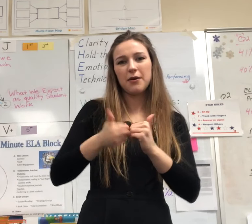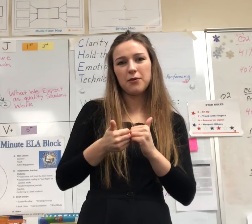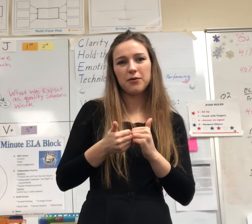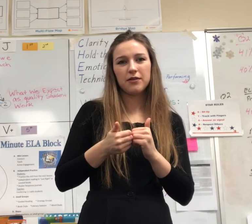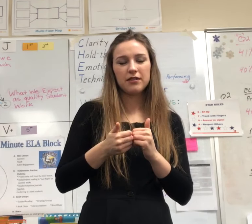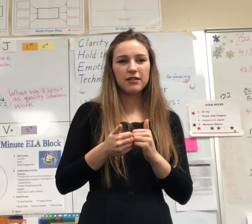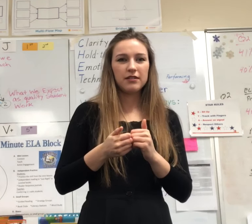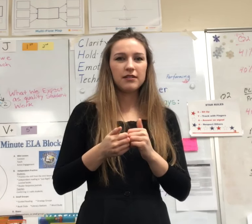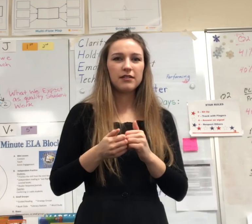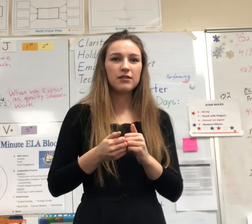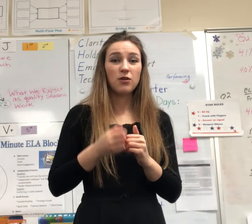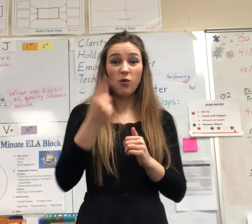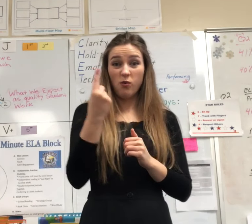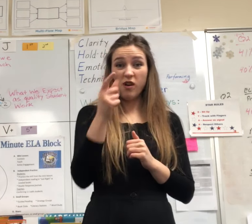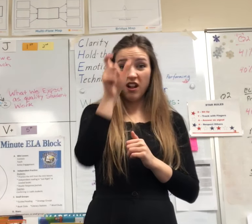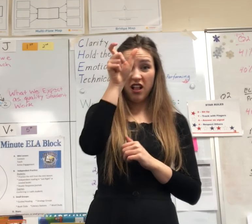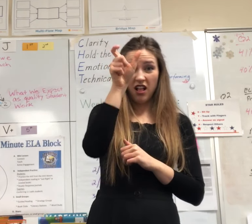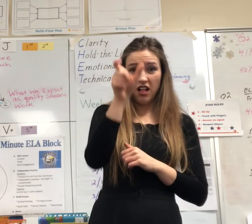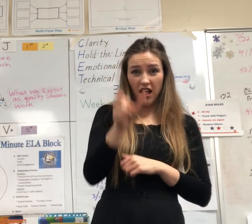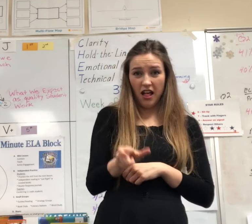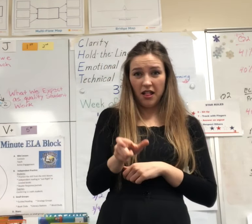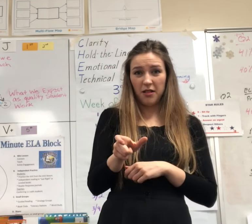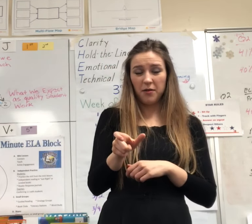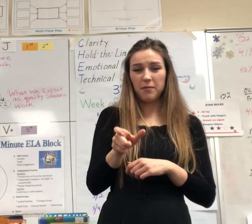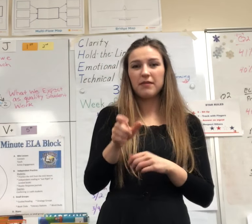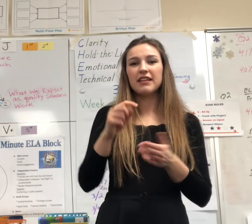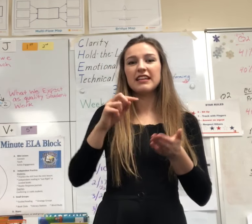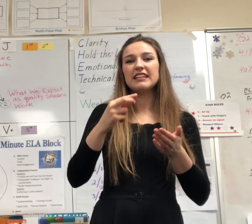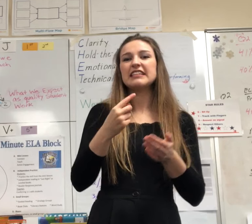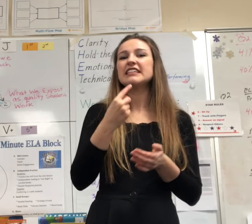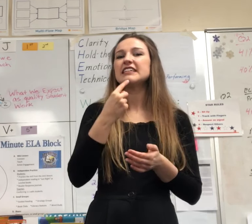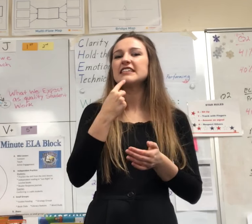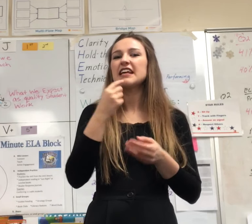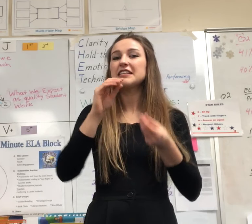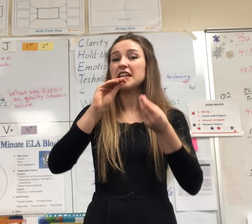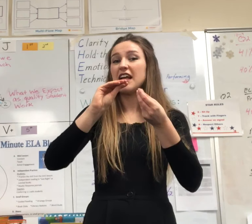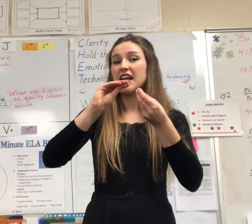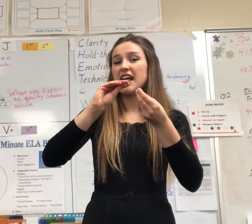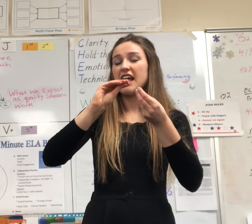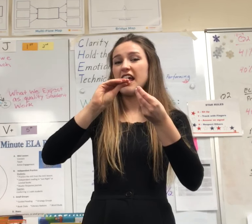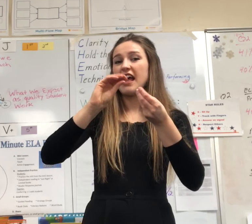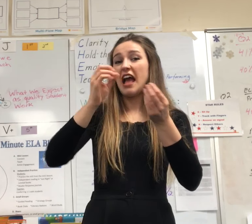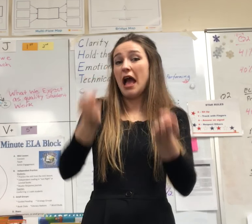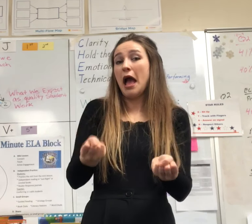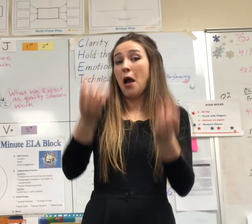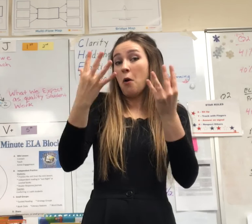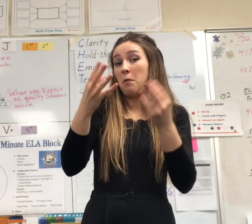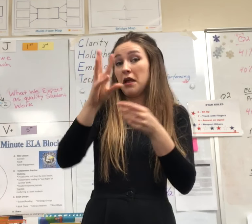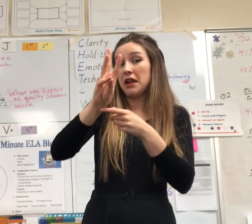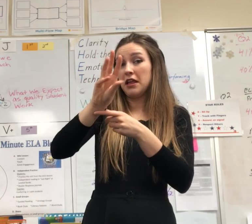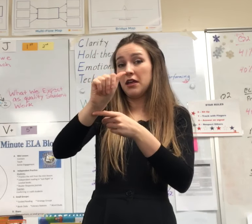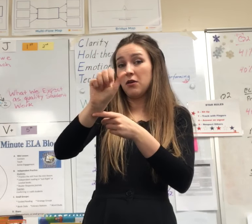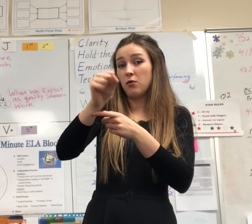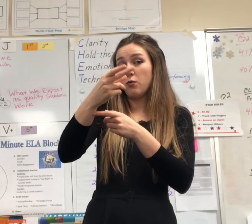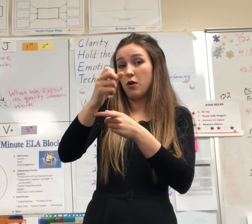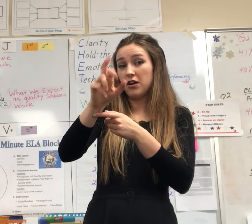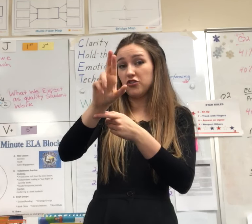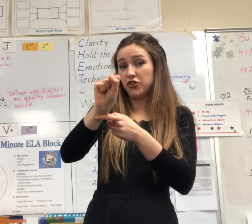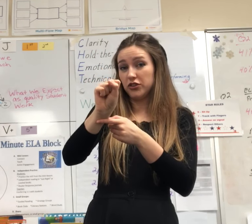and size of washers. So it's giving you how many washers you're going to use and what